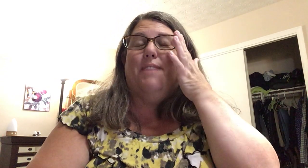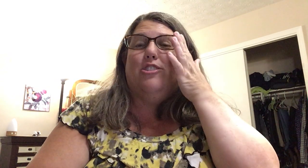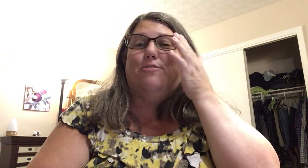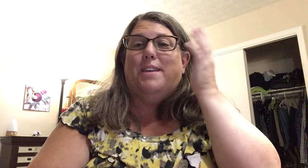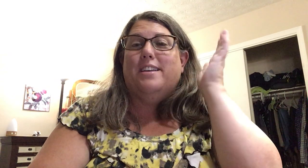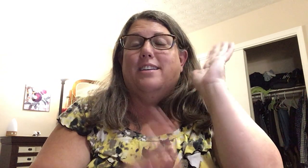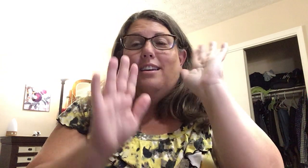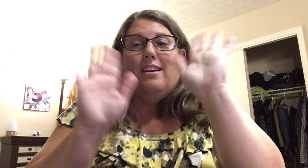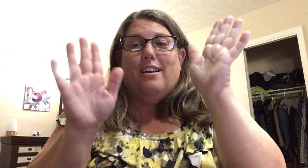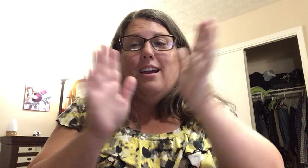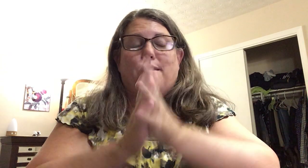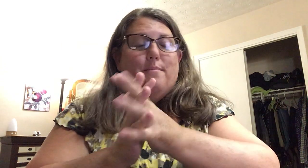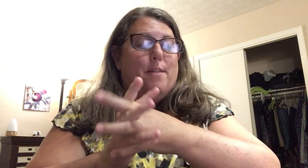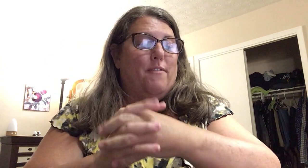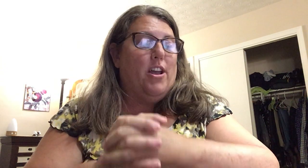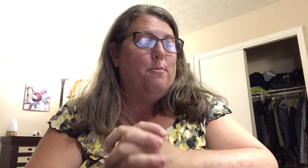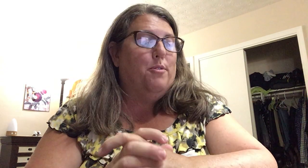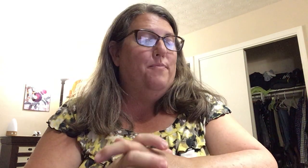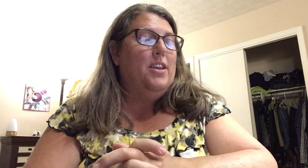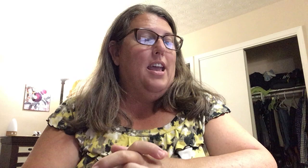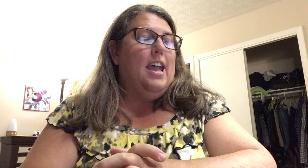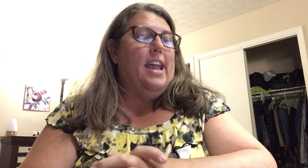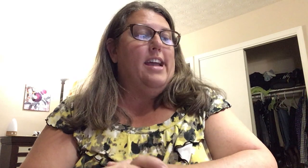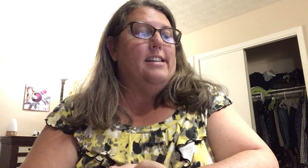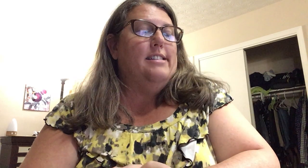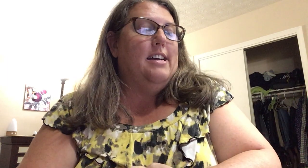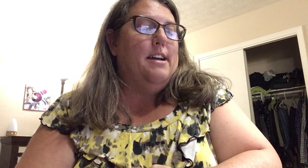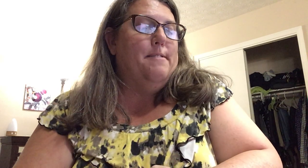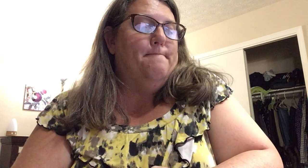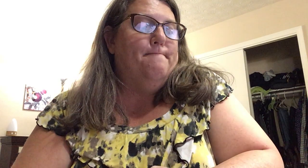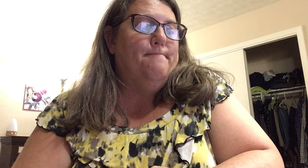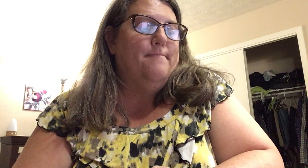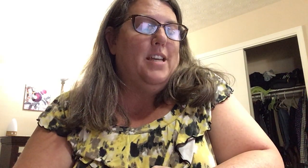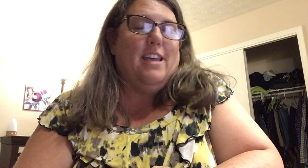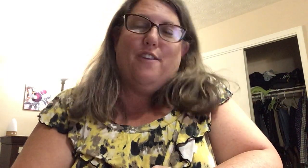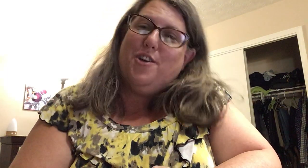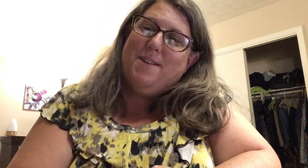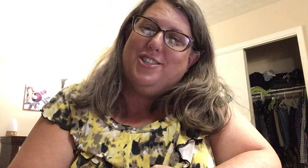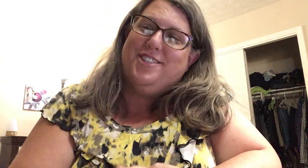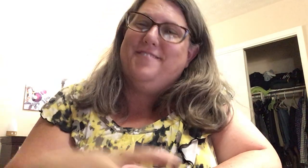message me. I'm available. And thank you very much.